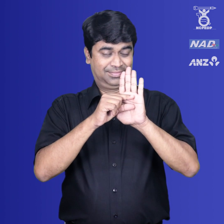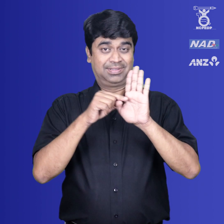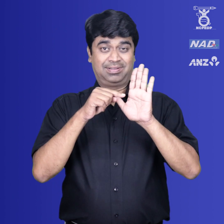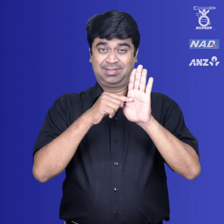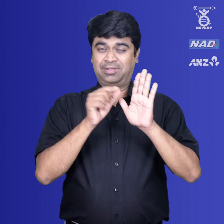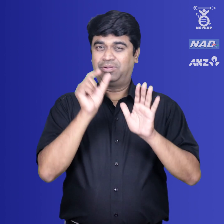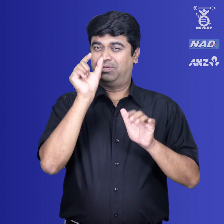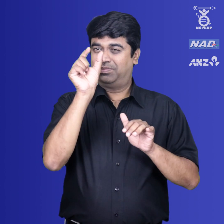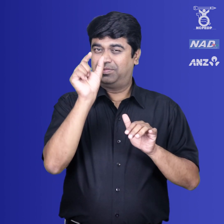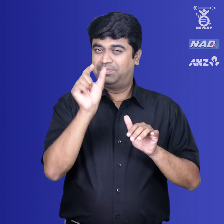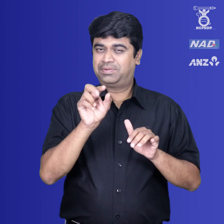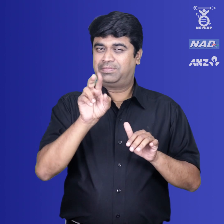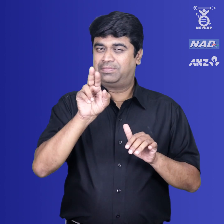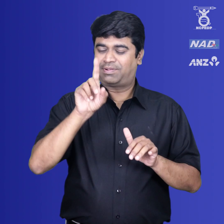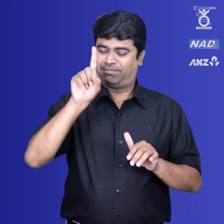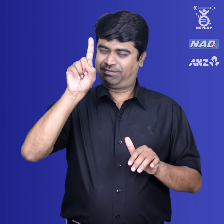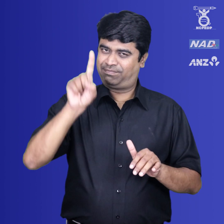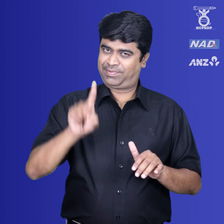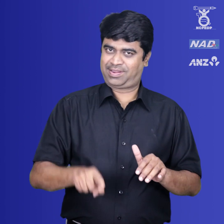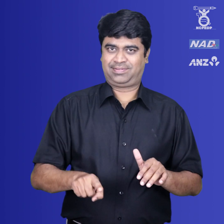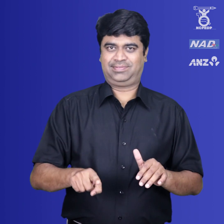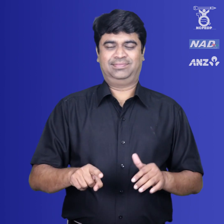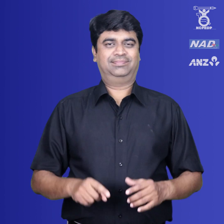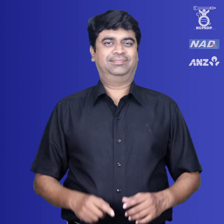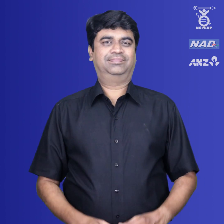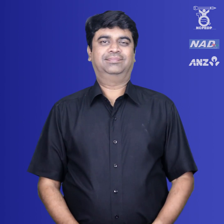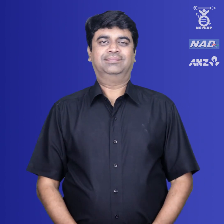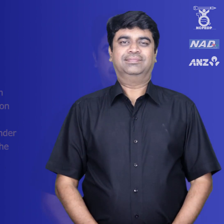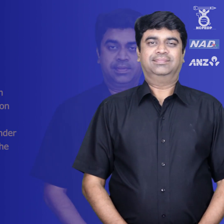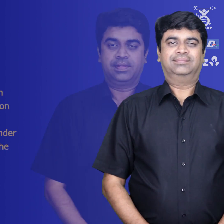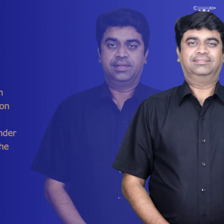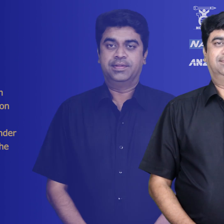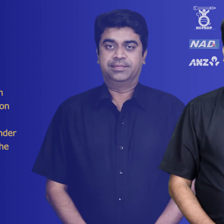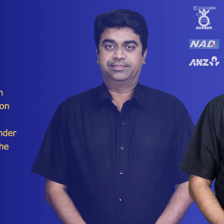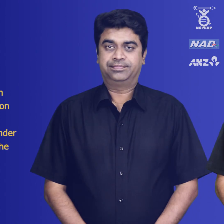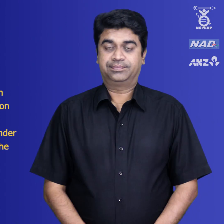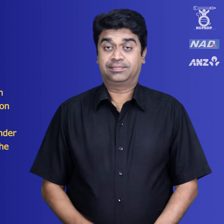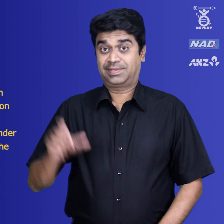In this Act, unless the context otherwise requires,